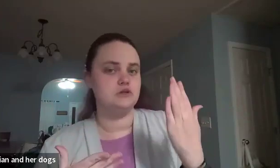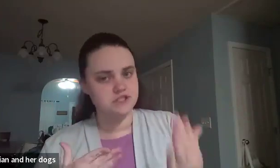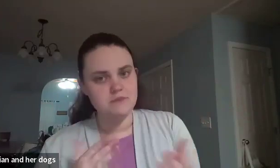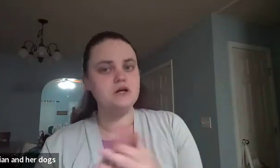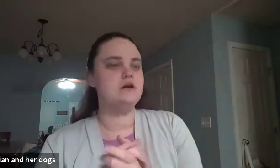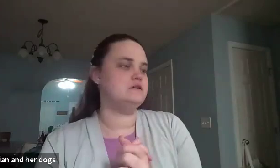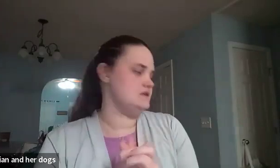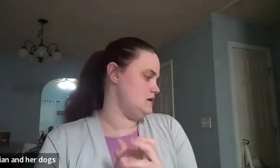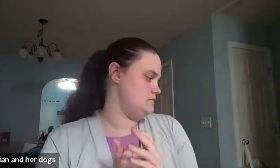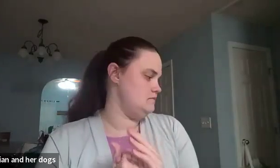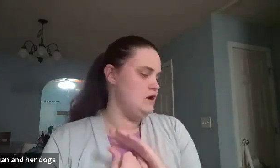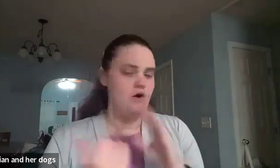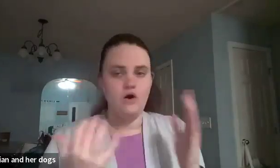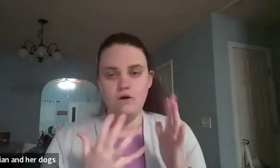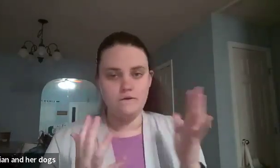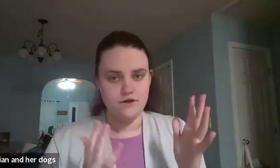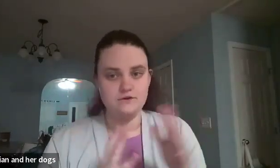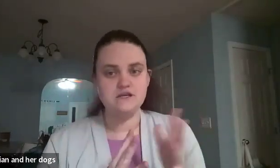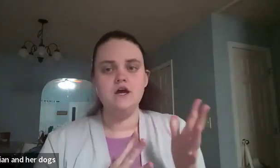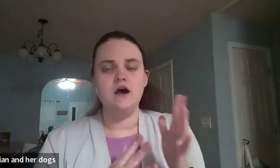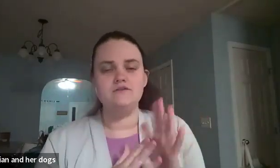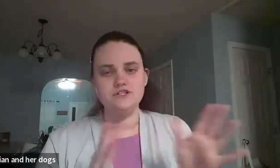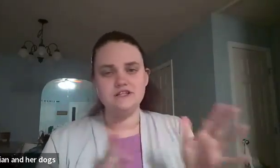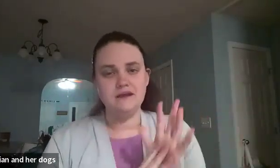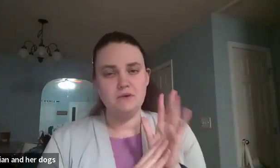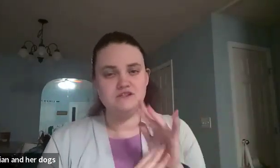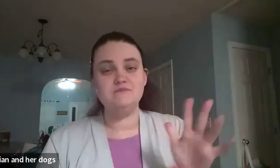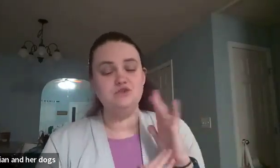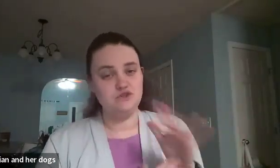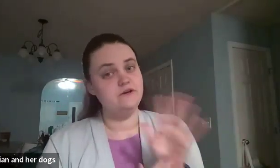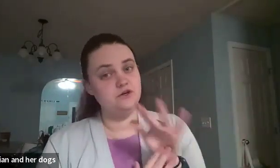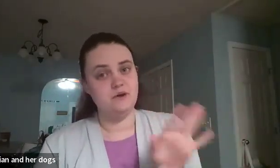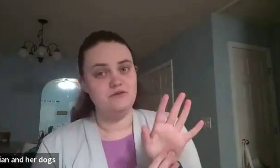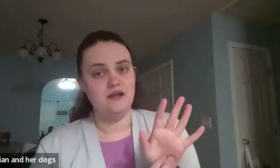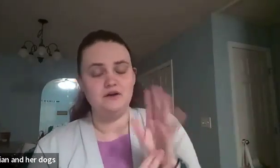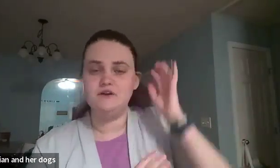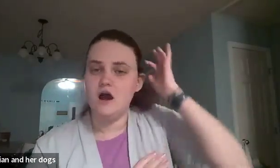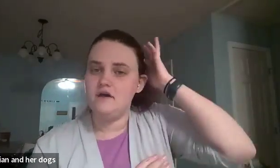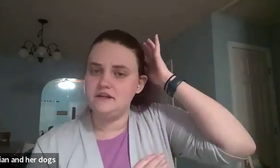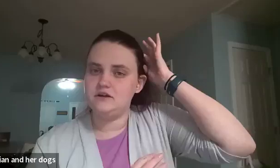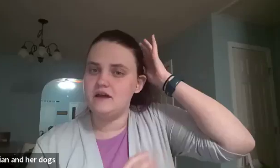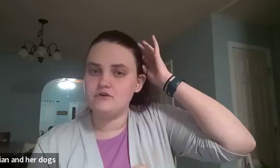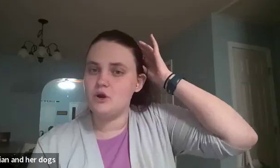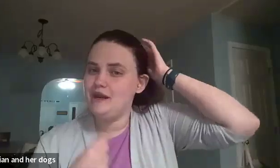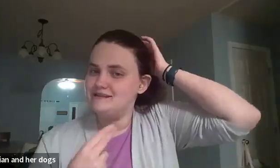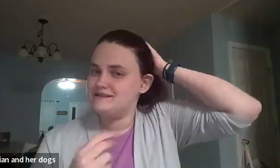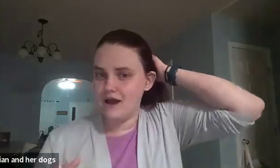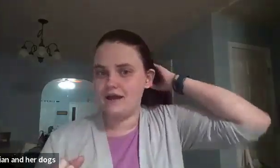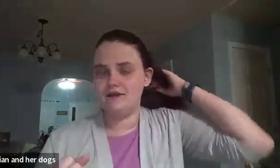German shepherds, all of those, unfortunately, like most of them you do finger spell. They do not have their own sign